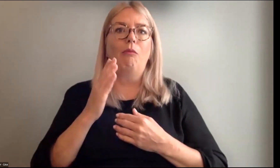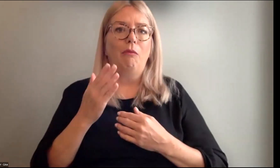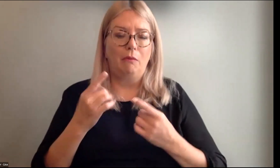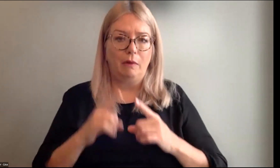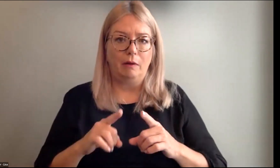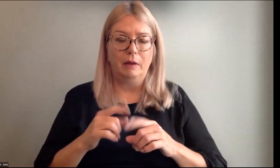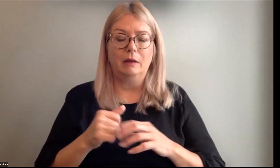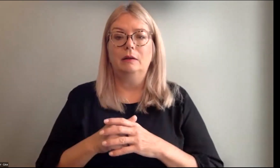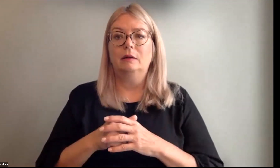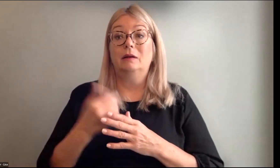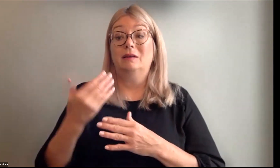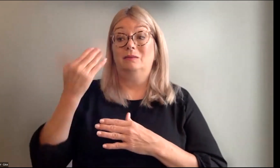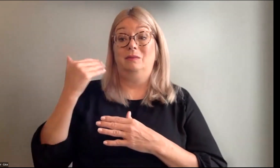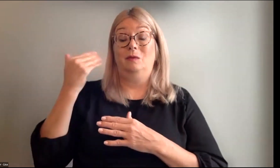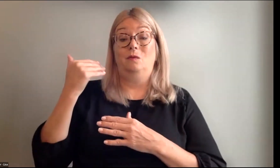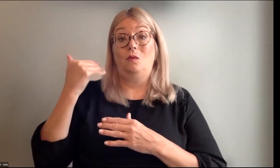because the